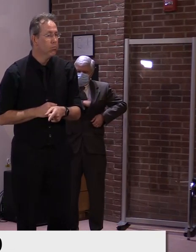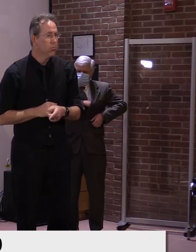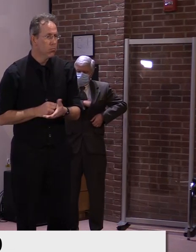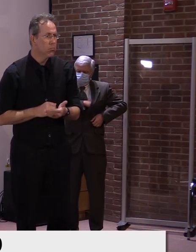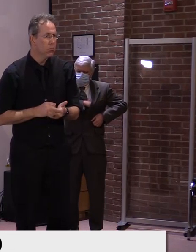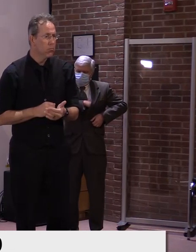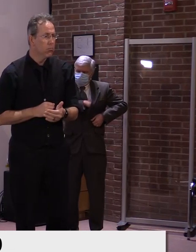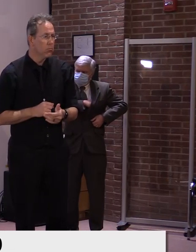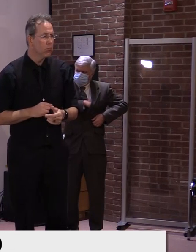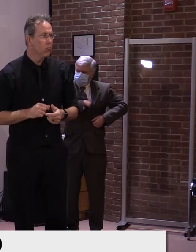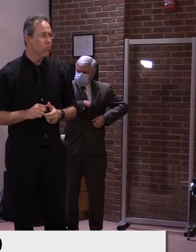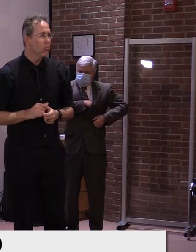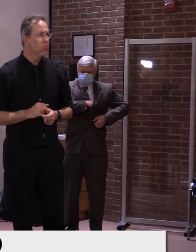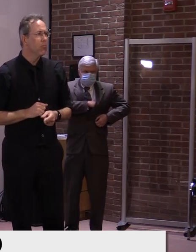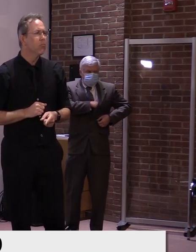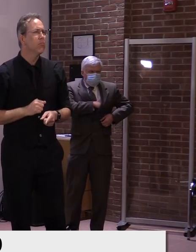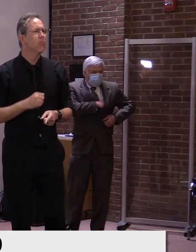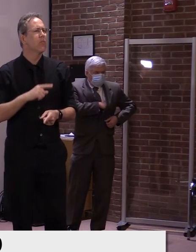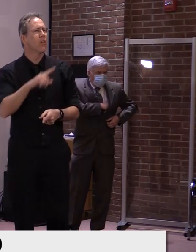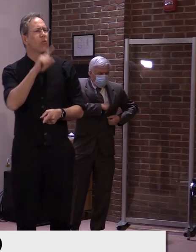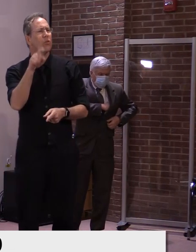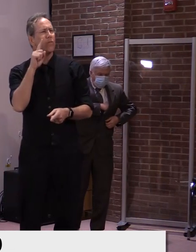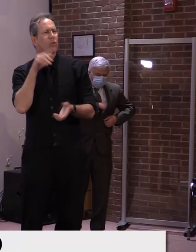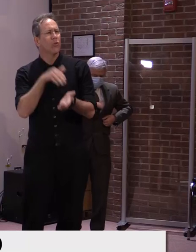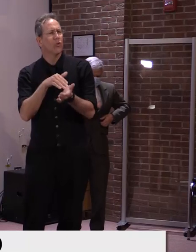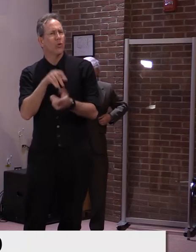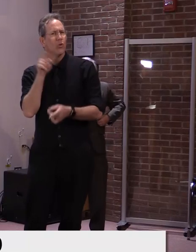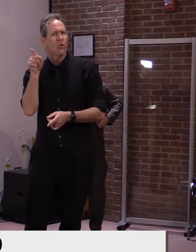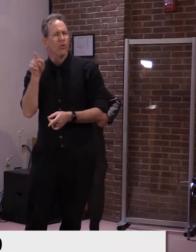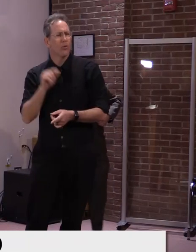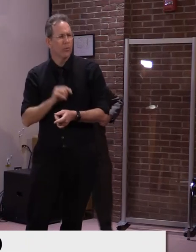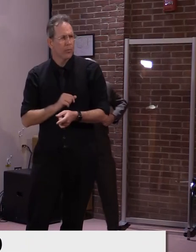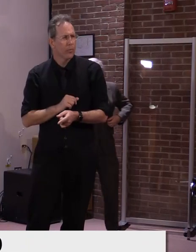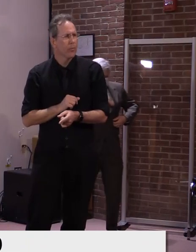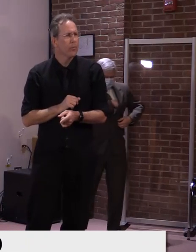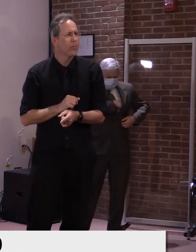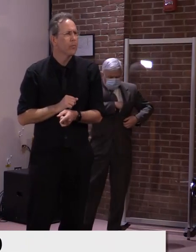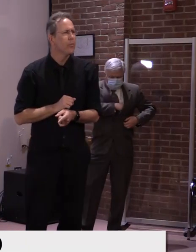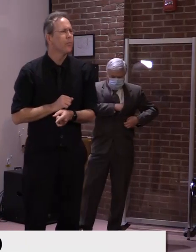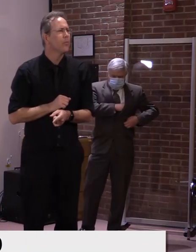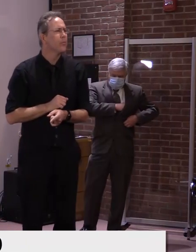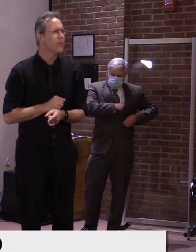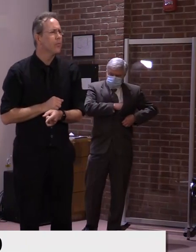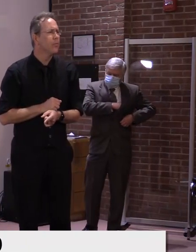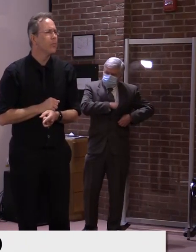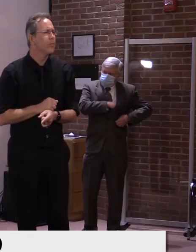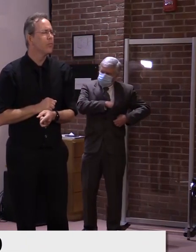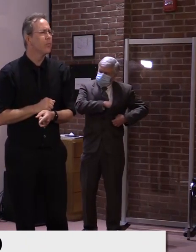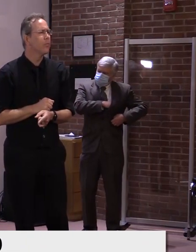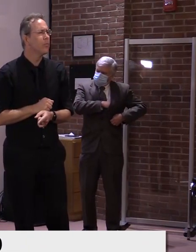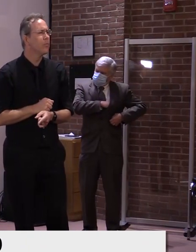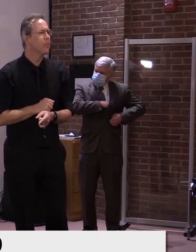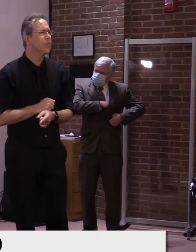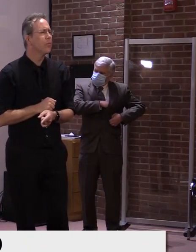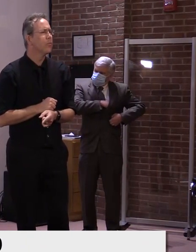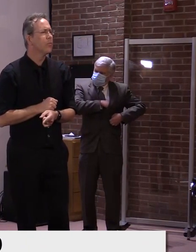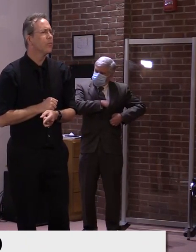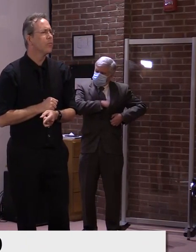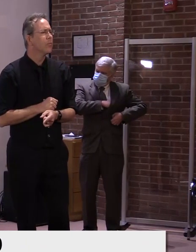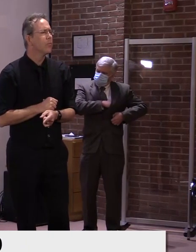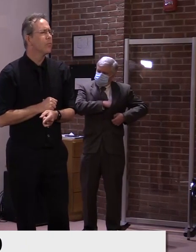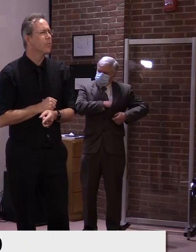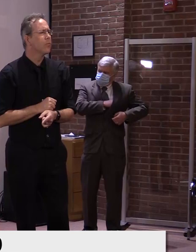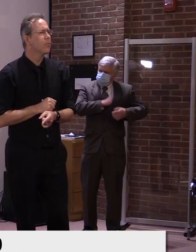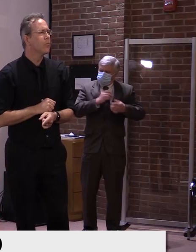for Dr. Levine. Do you have any recommendations to folks who may have gotten the Johnson